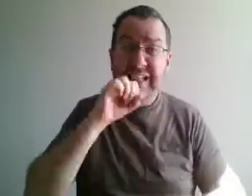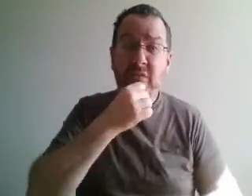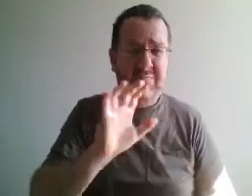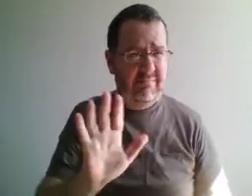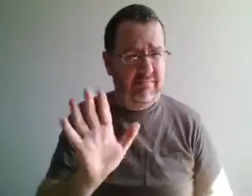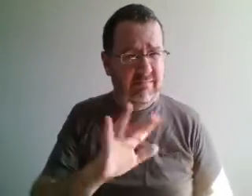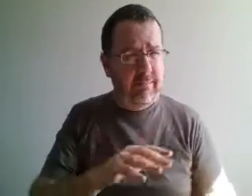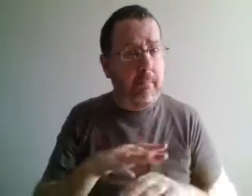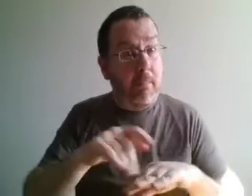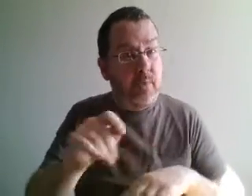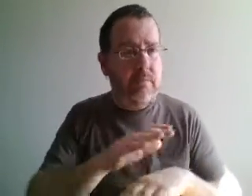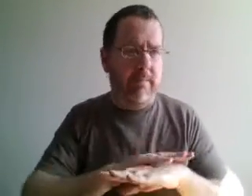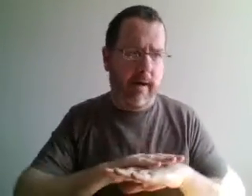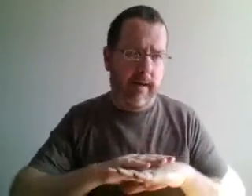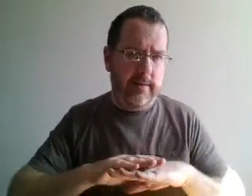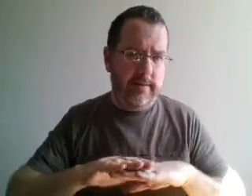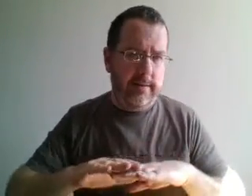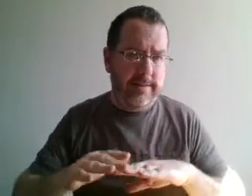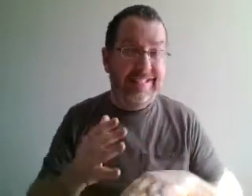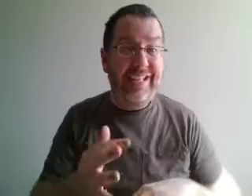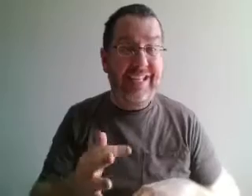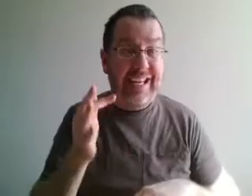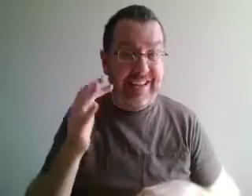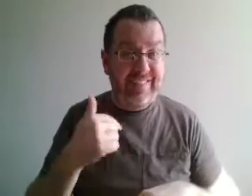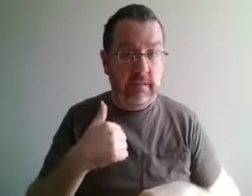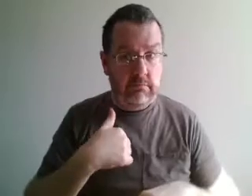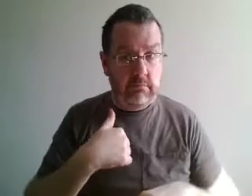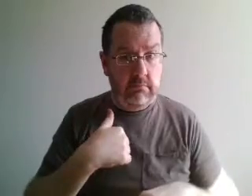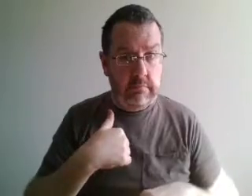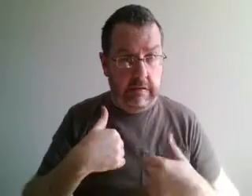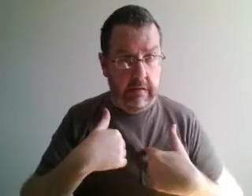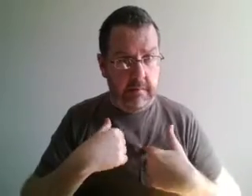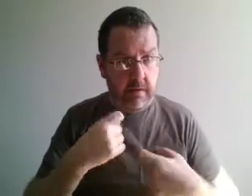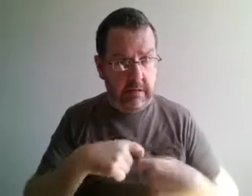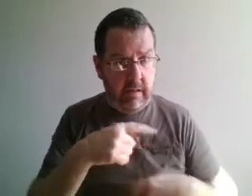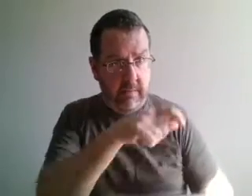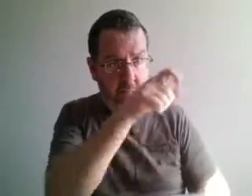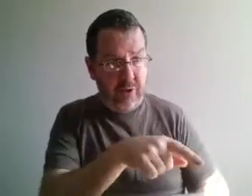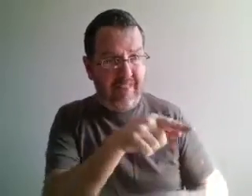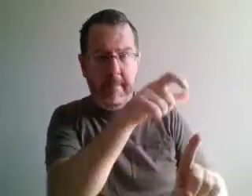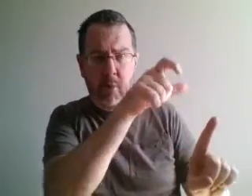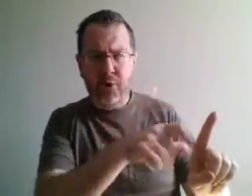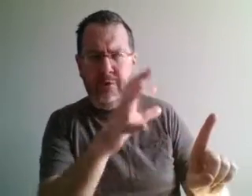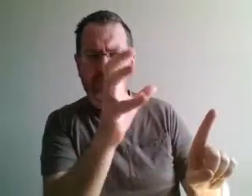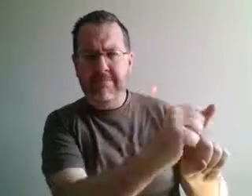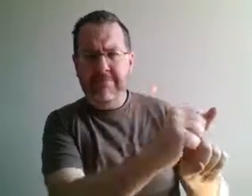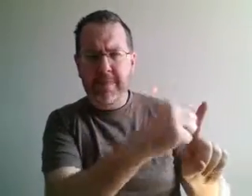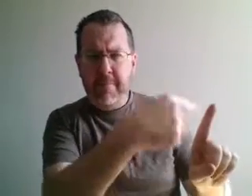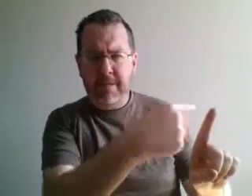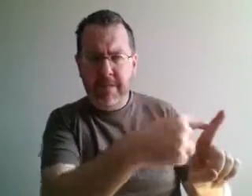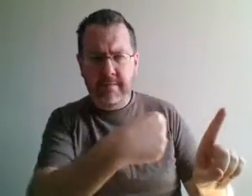tested positive as a contact, your likelihood of having a severe illness is low. It's those